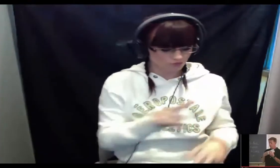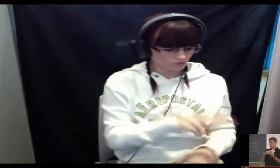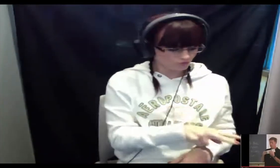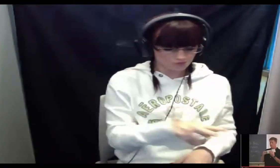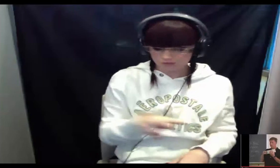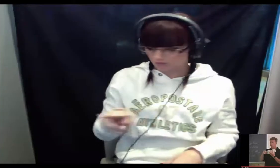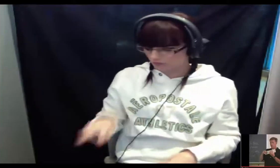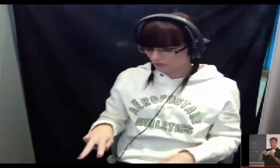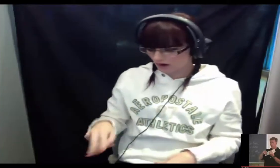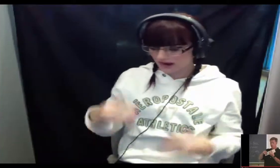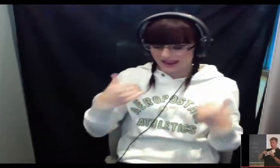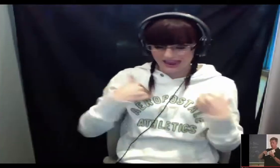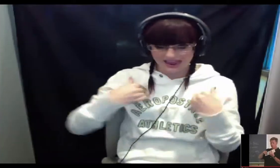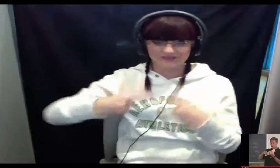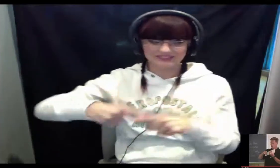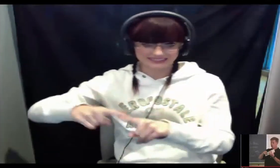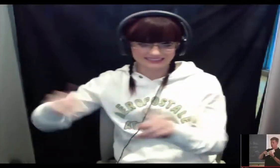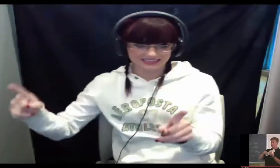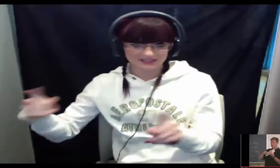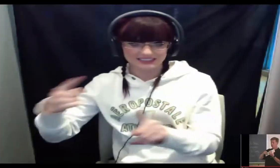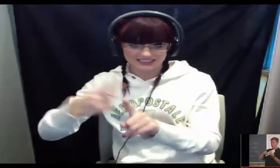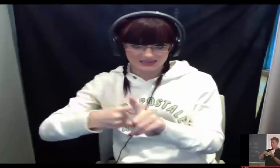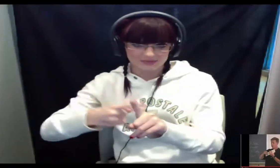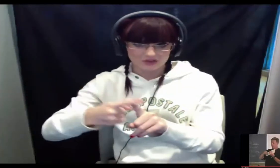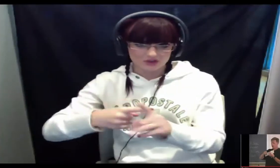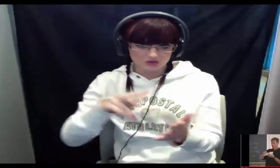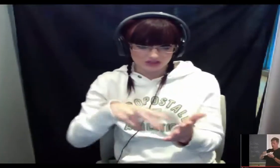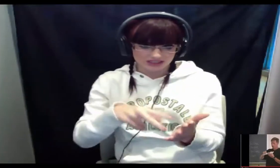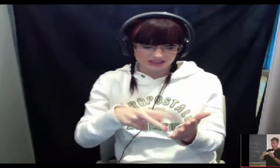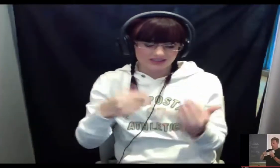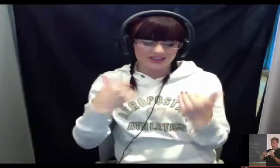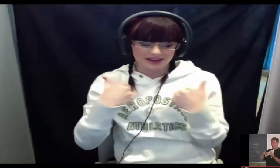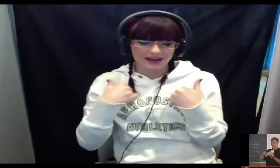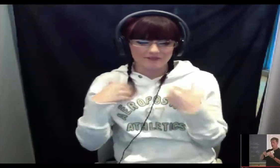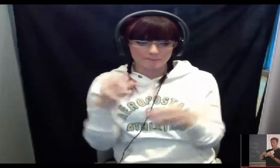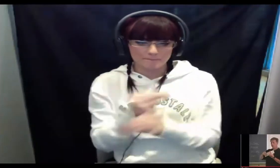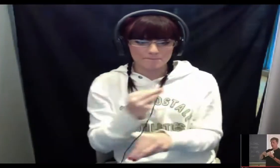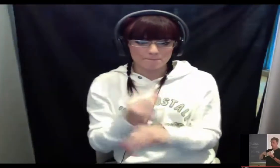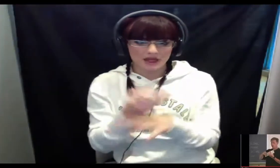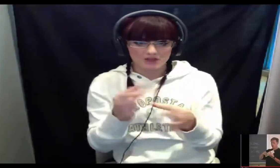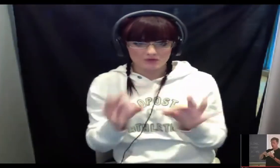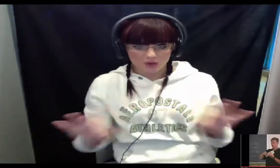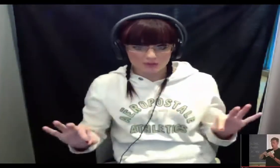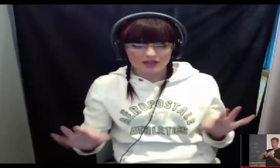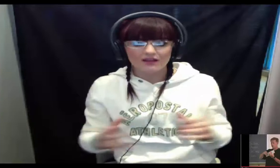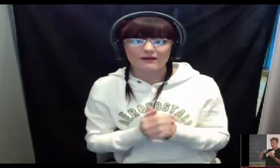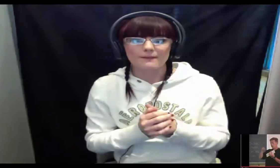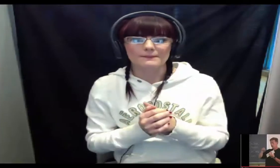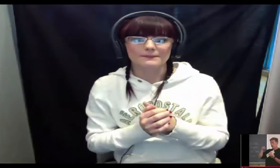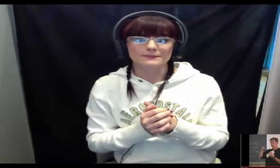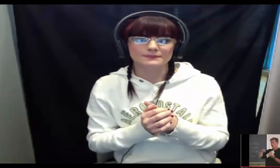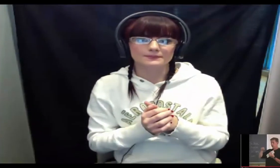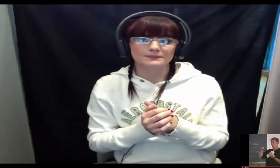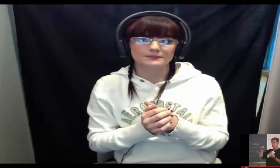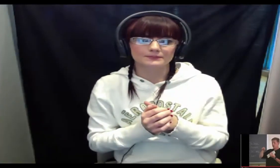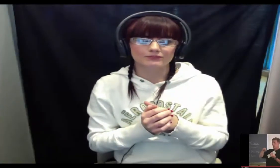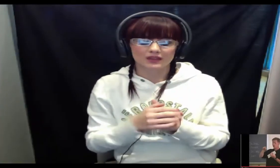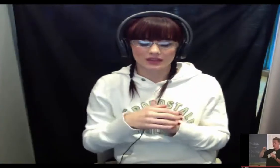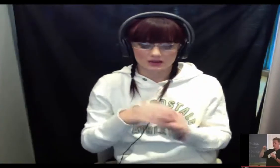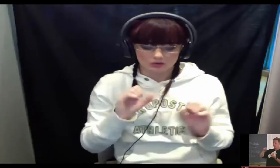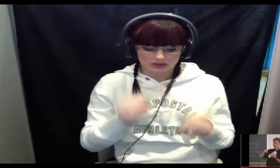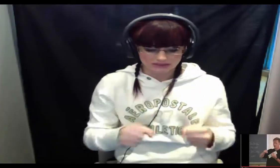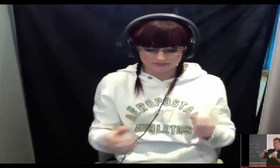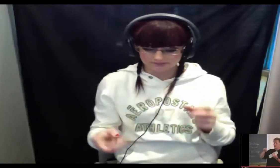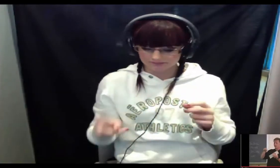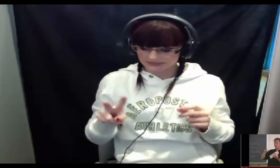readings. Then you do a little formula, which is real easy. I'll show you in just a bit. And you come up with the relative humidity, or actually what the